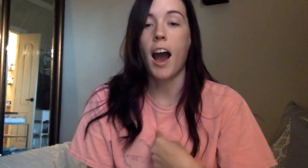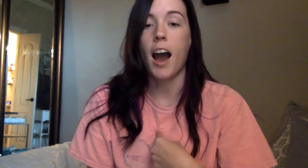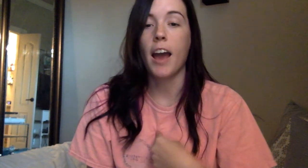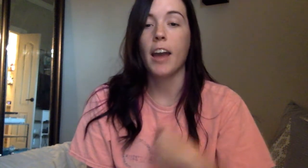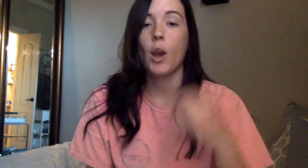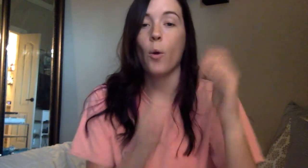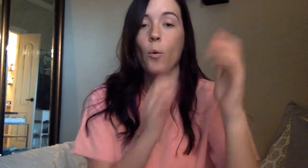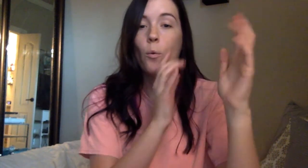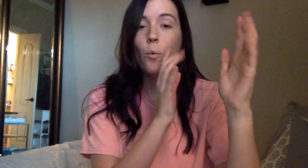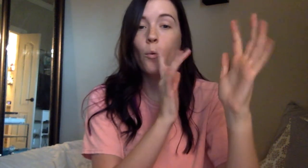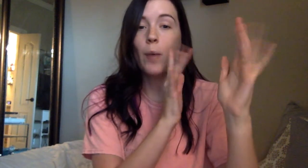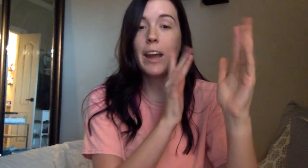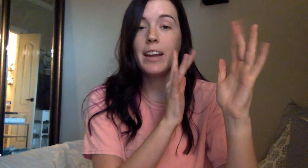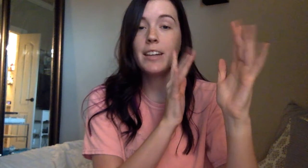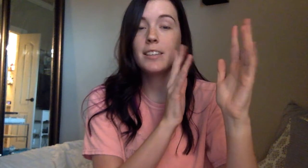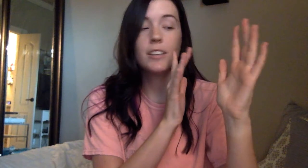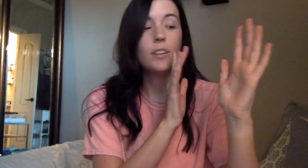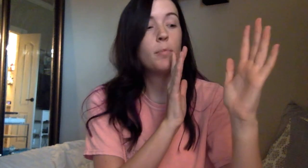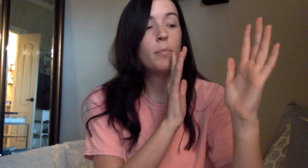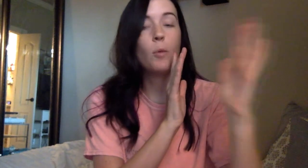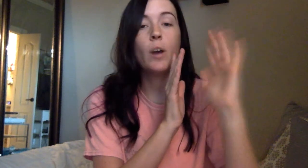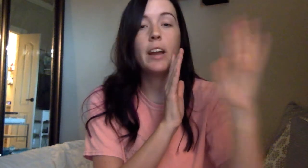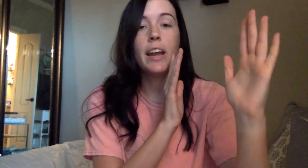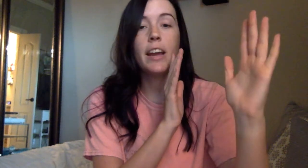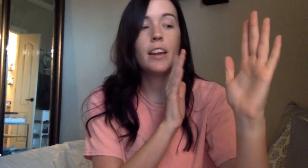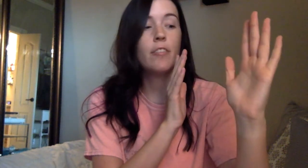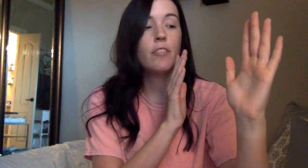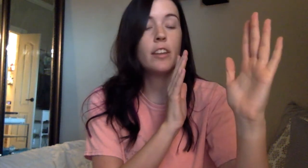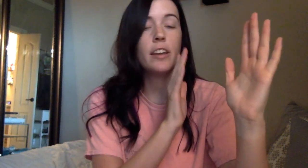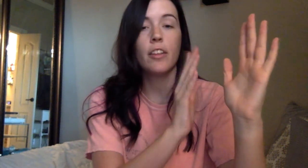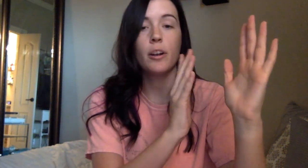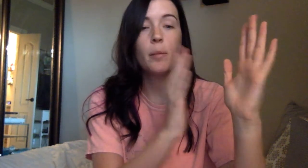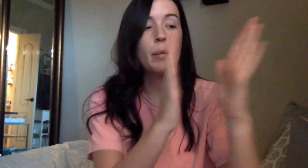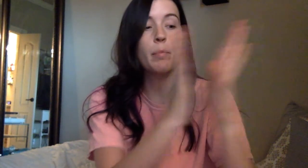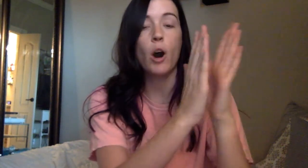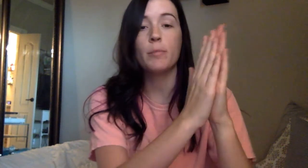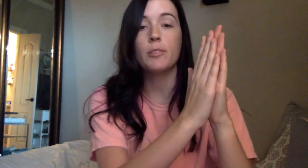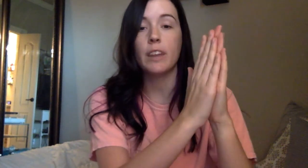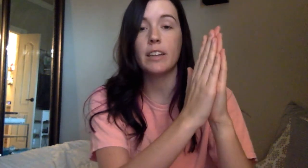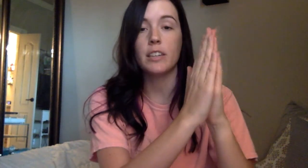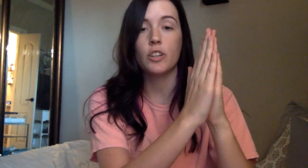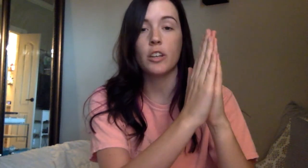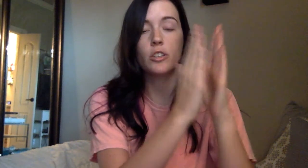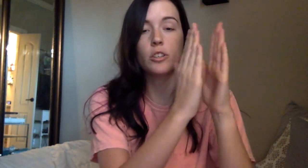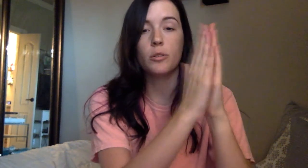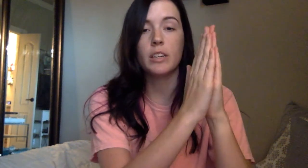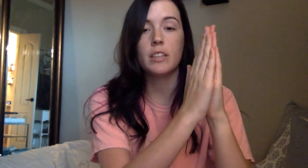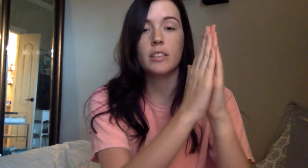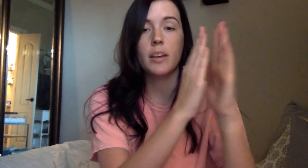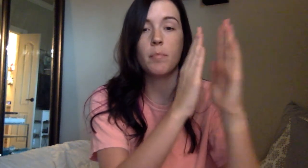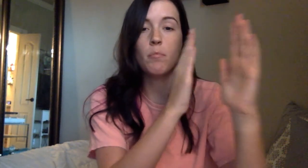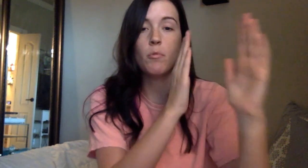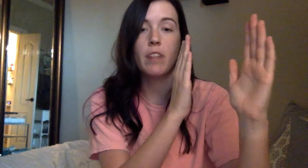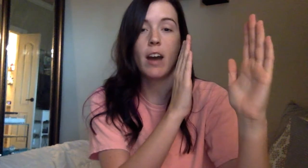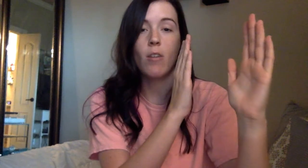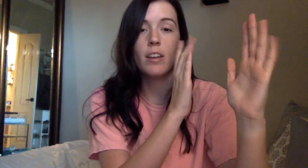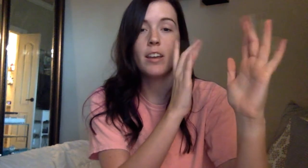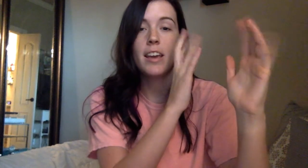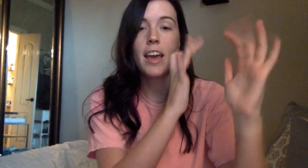I wait, but one hand in front of the other, but palms facing each other. So do this and move it out